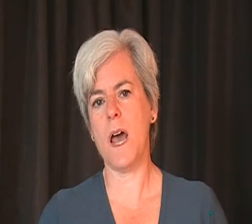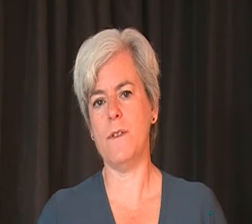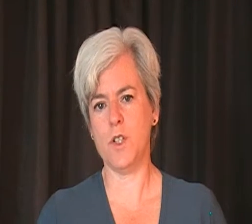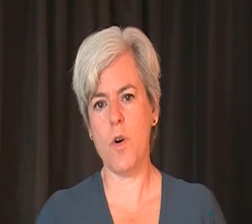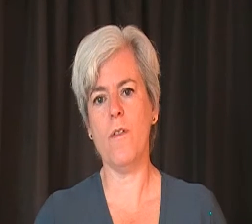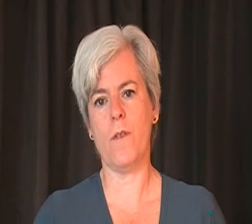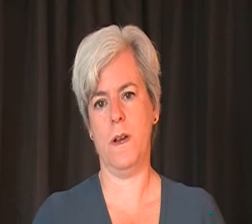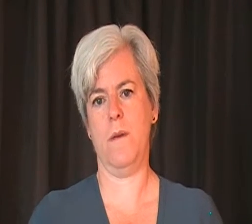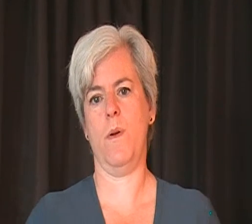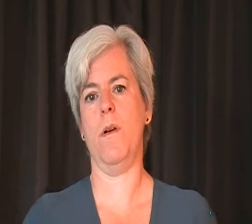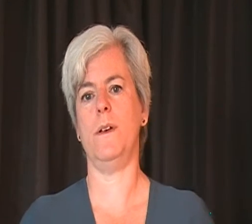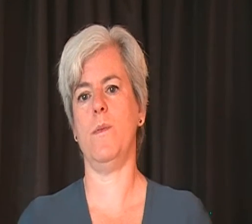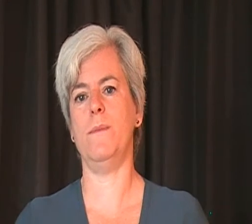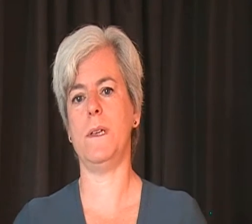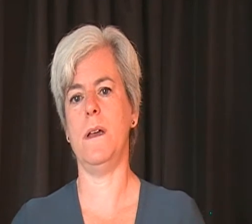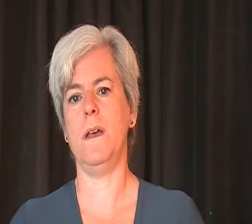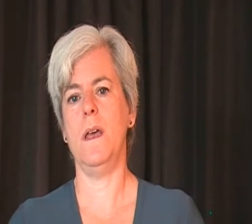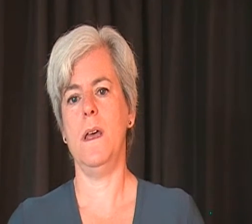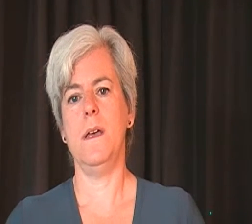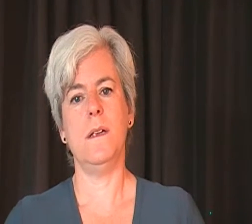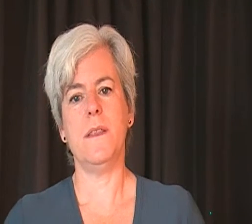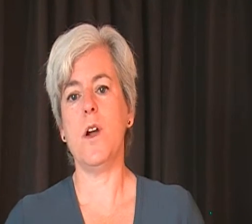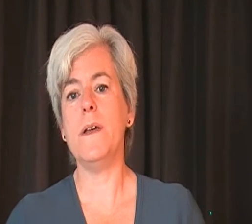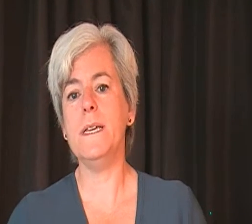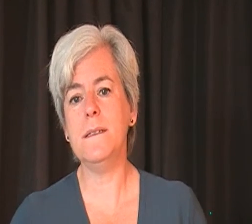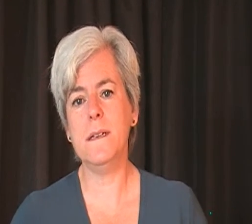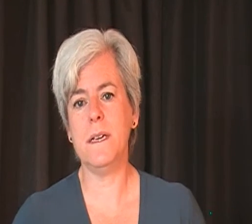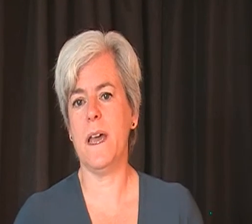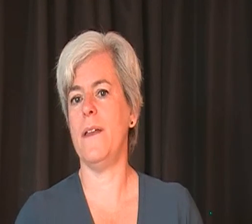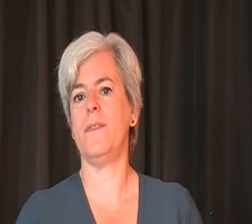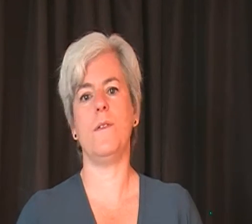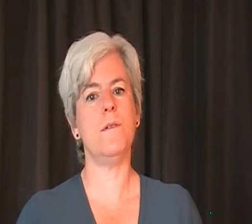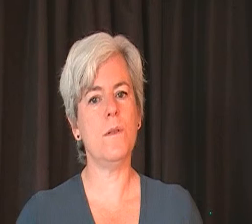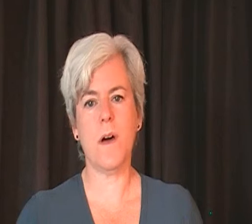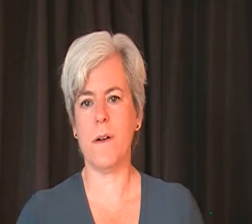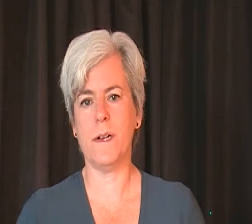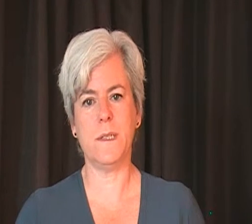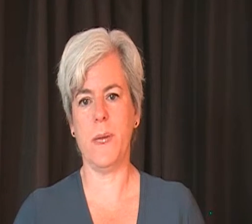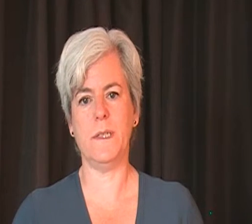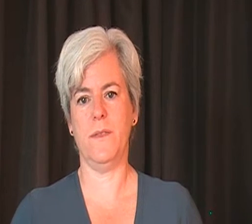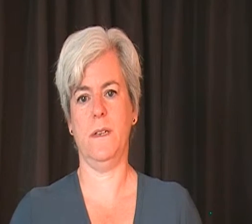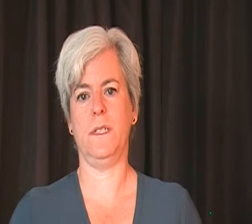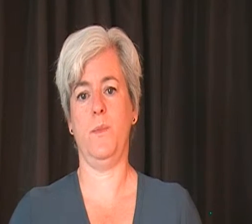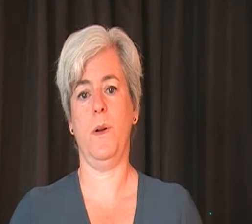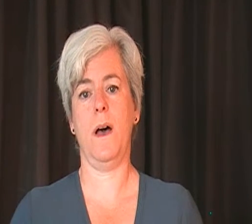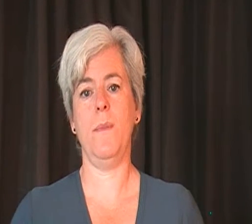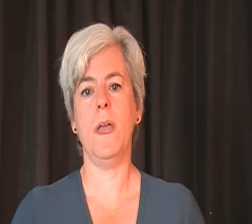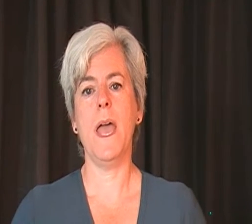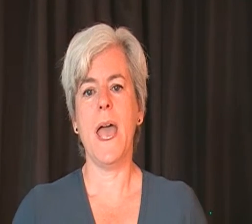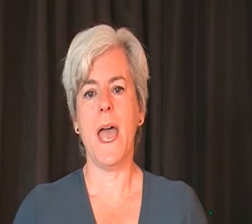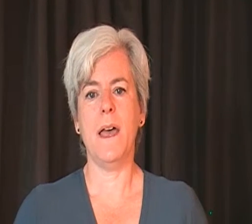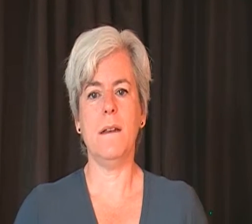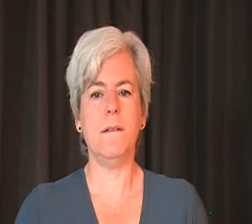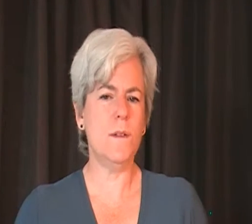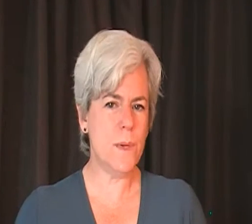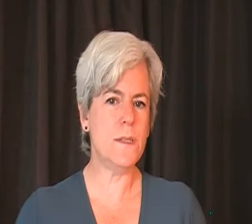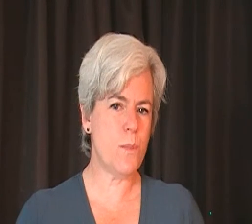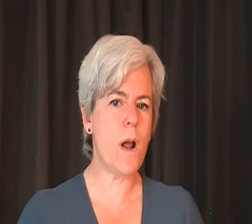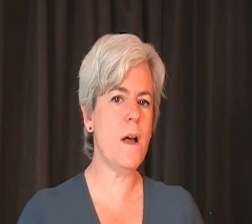have a toll-free number on your website. They are easy to get, they're no longer expensive things to put up, and you'd be